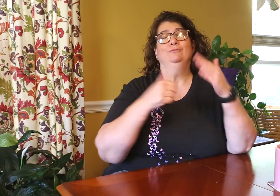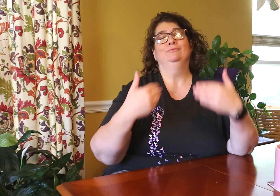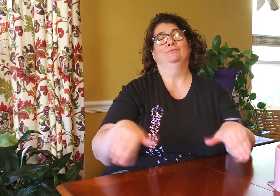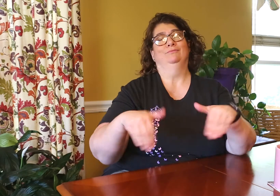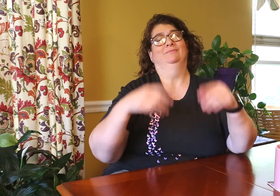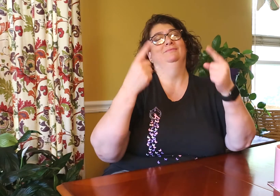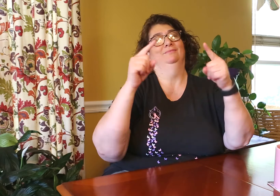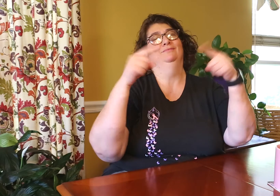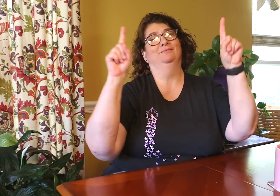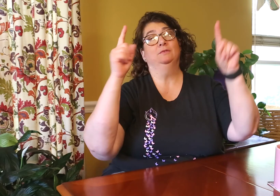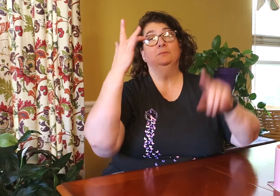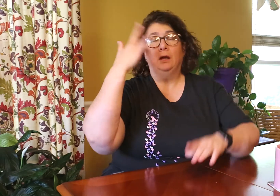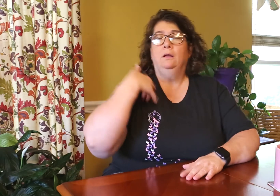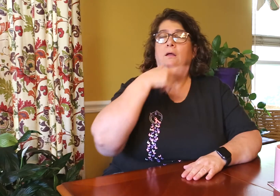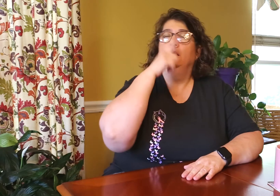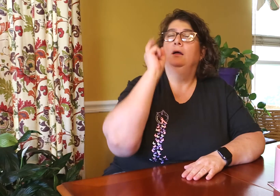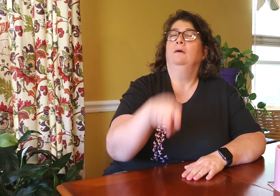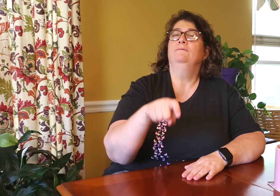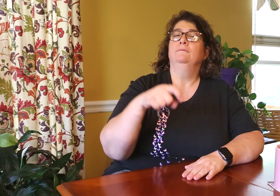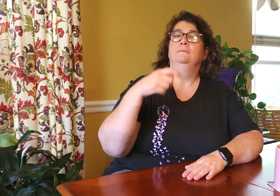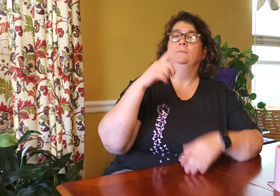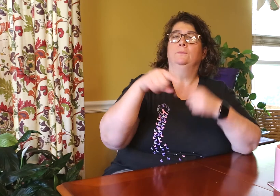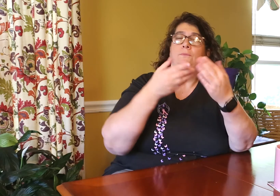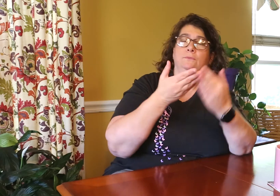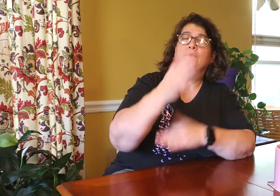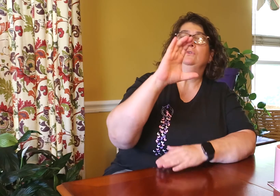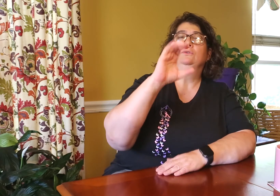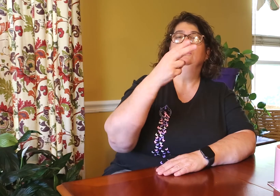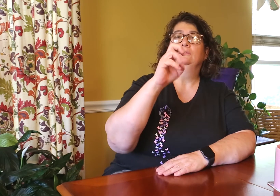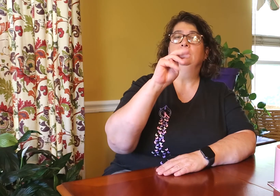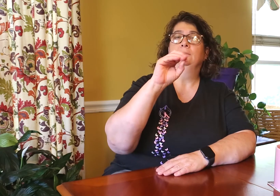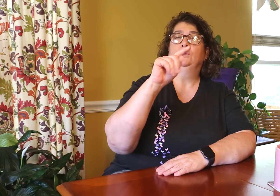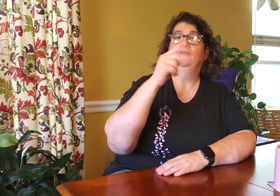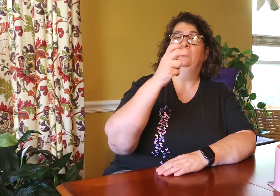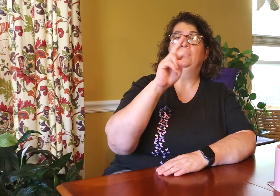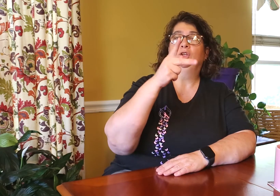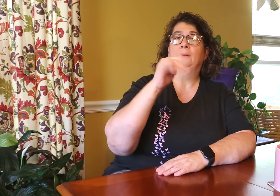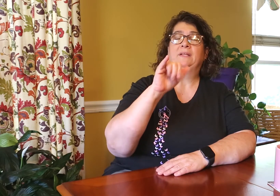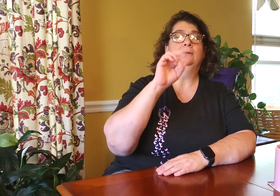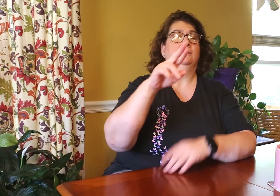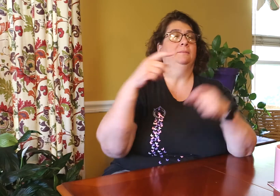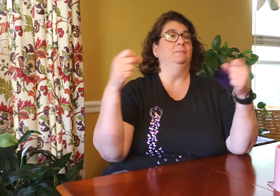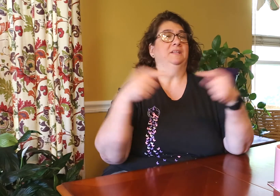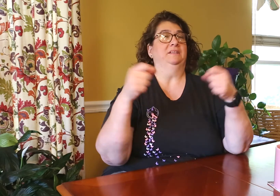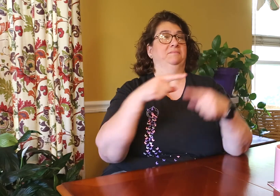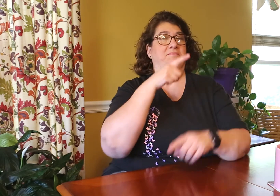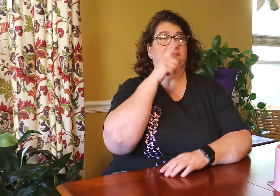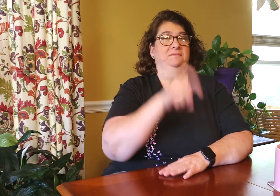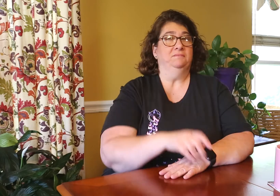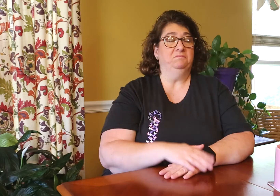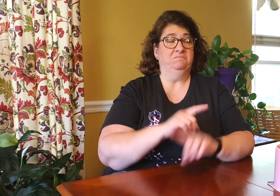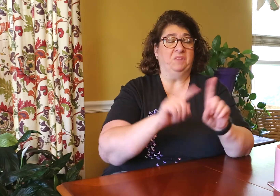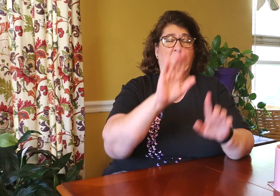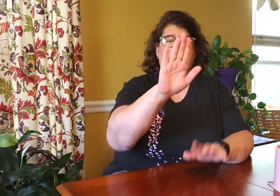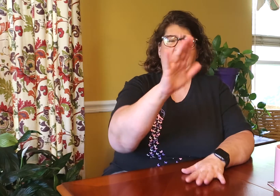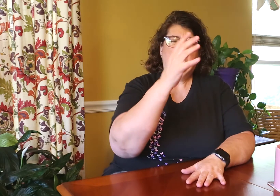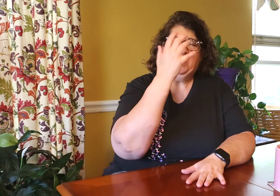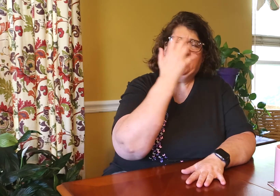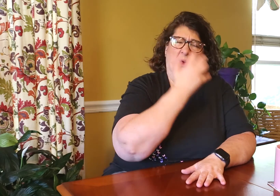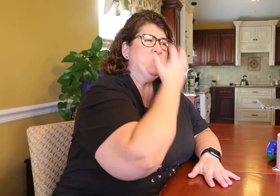The surgery was successful that I did not need any chemotherapy or radiation. However, life